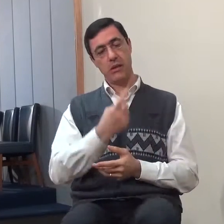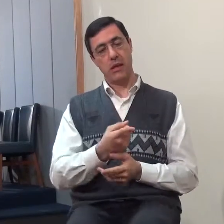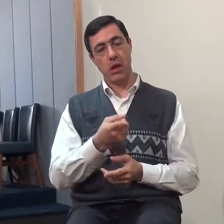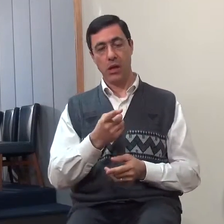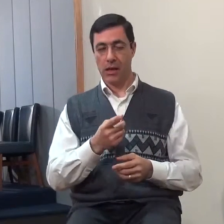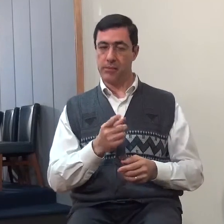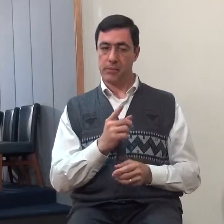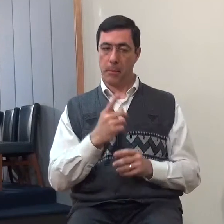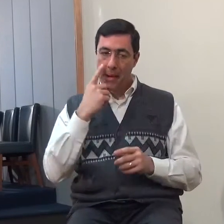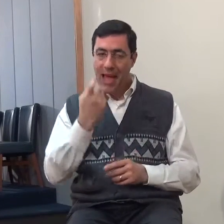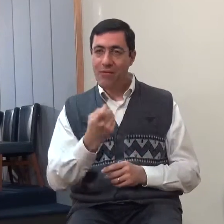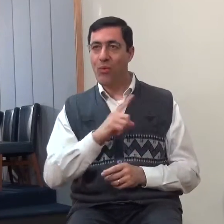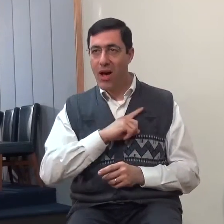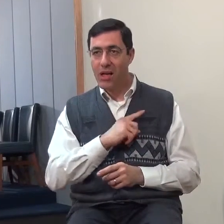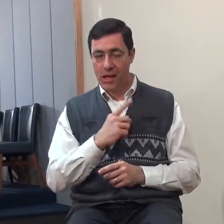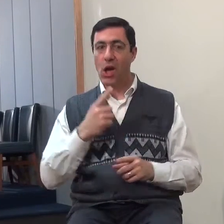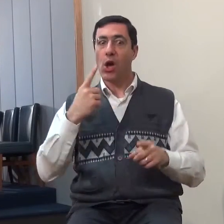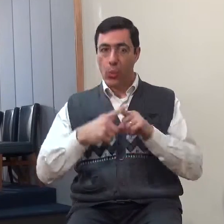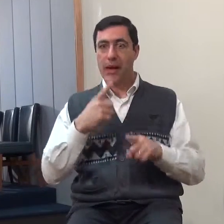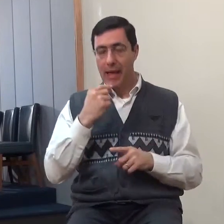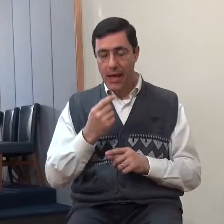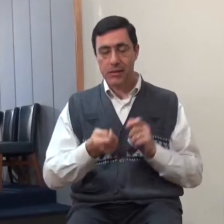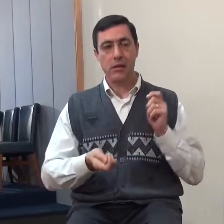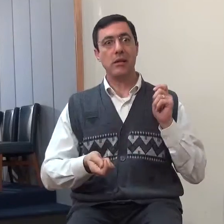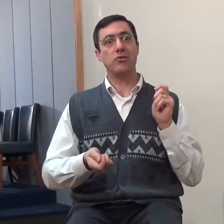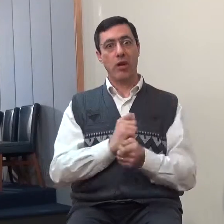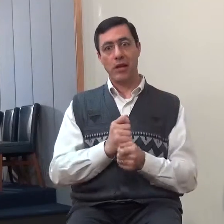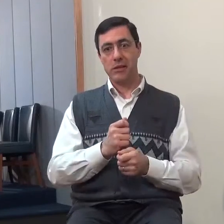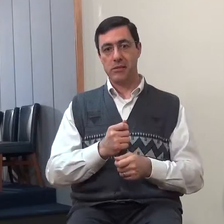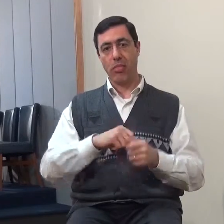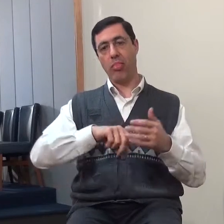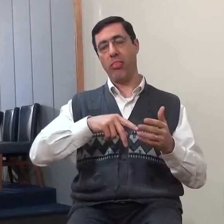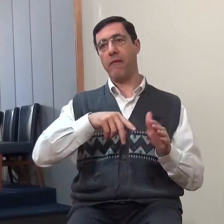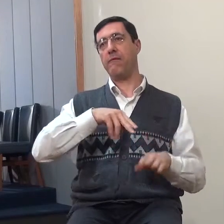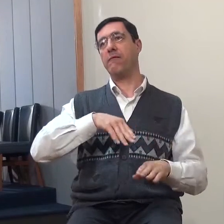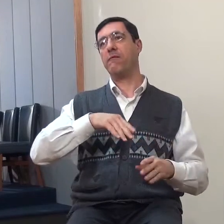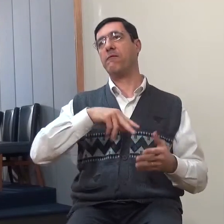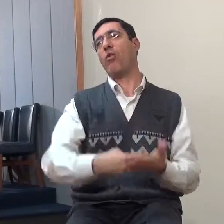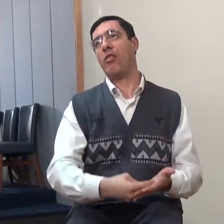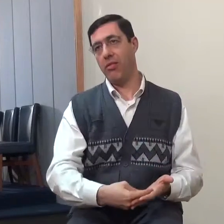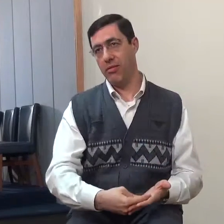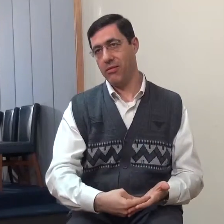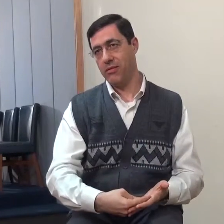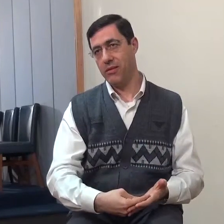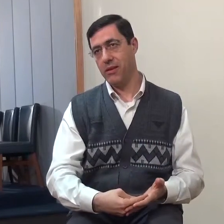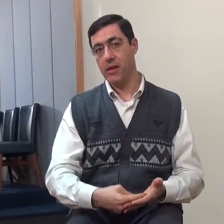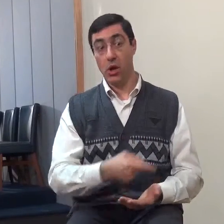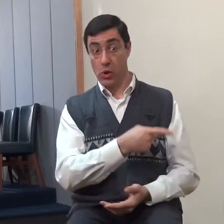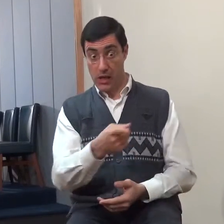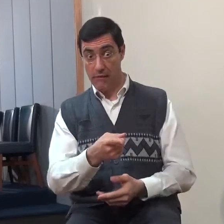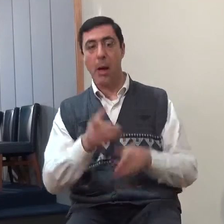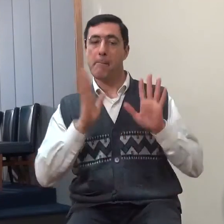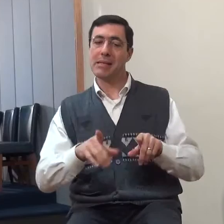distinctive disposition and character, and your message also. It's like salt. If it's no